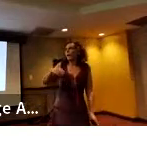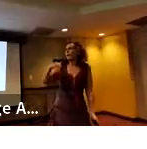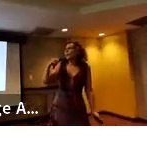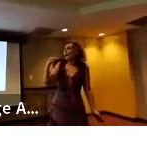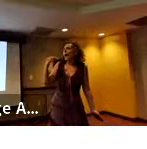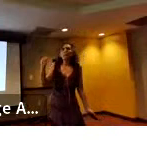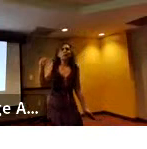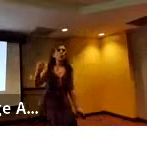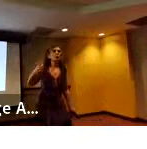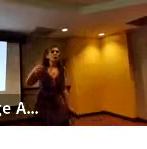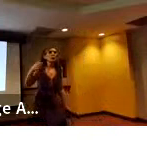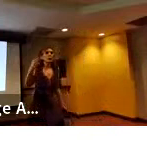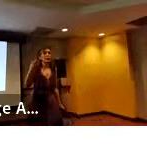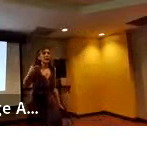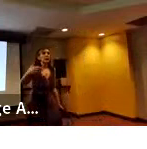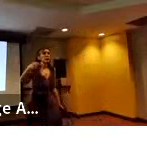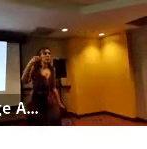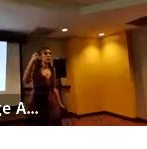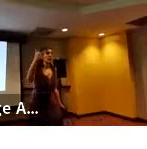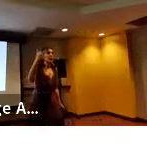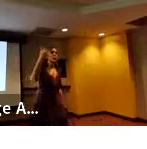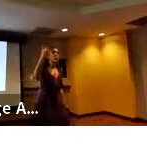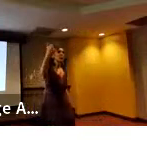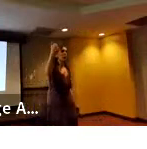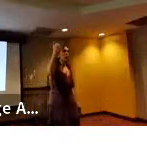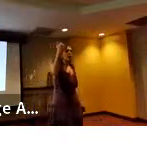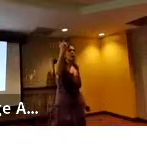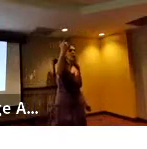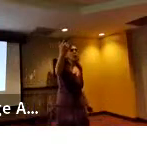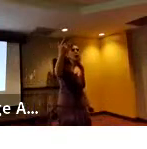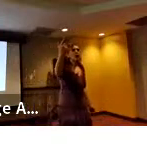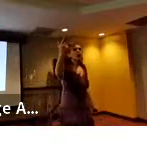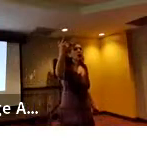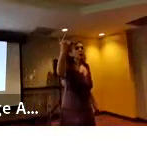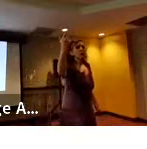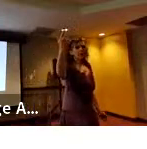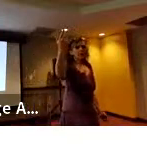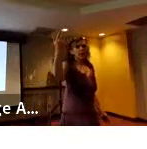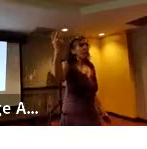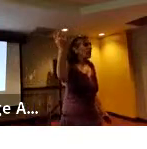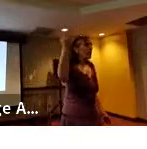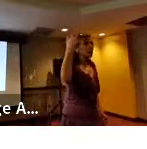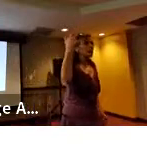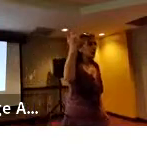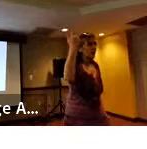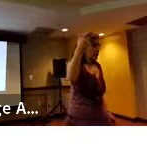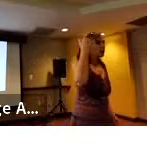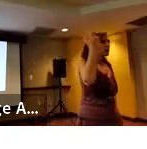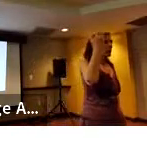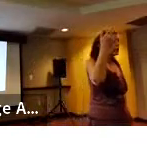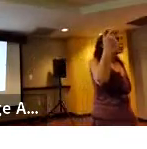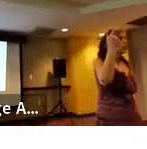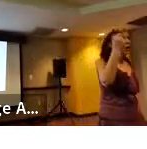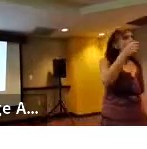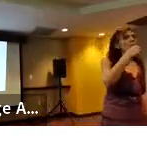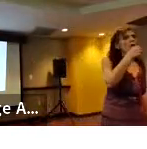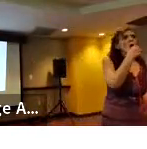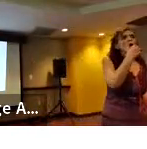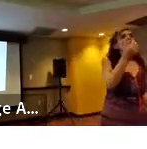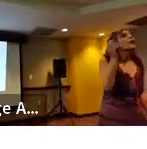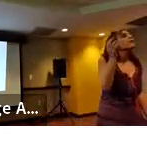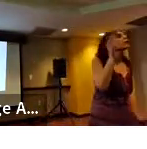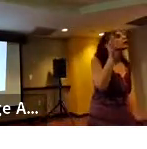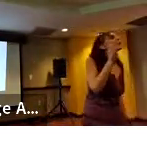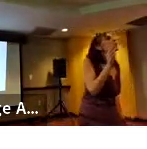And we had modes in CSS for projection, for braille print. Remember this? Remember we used to be able to do all